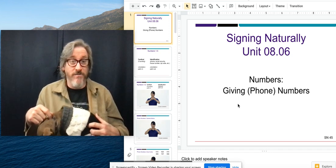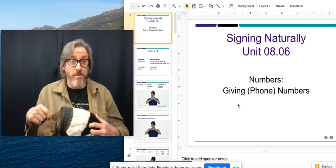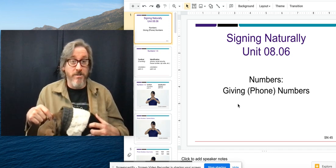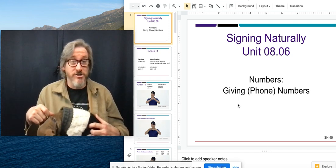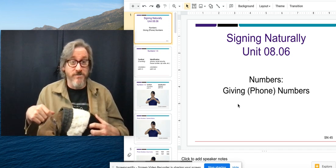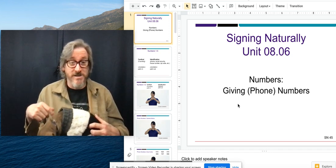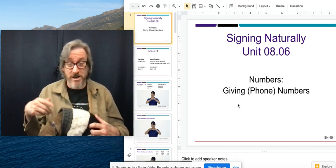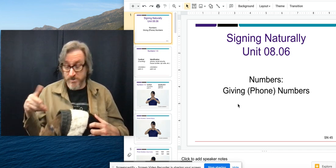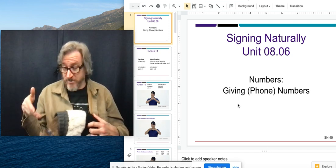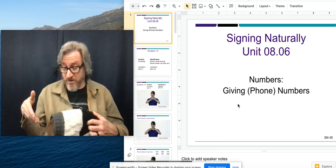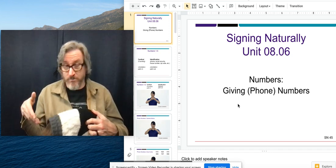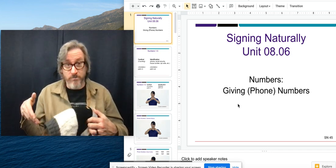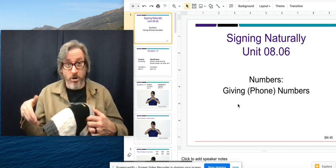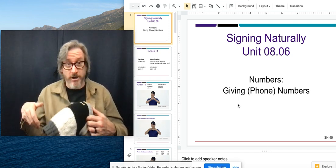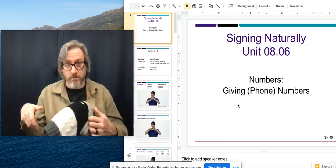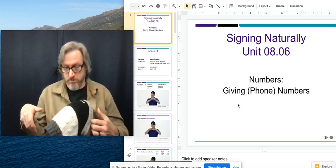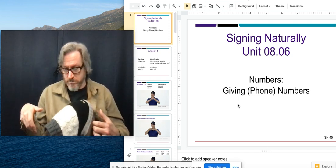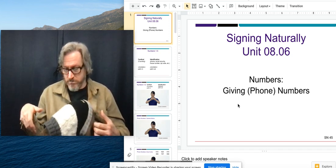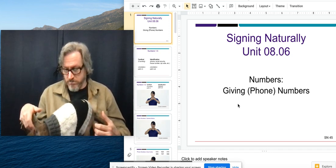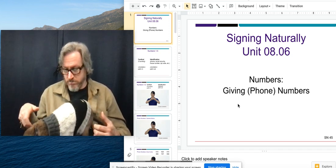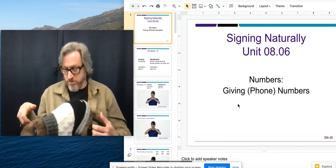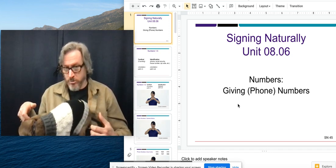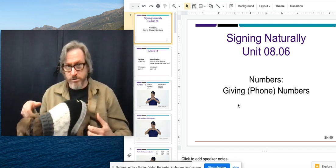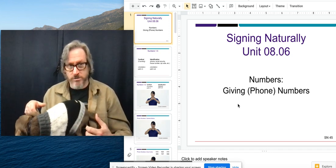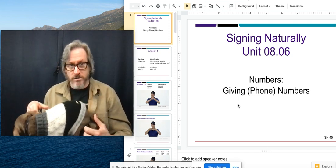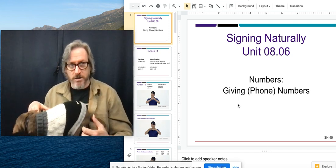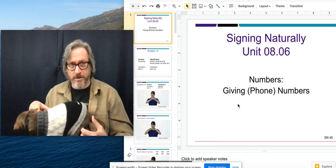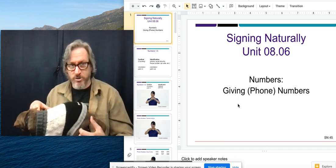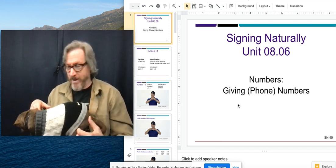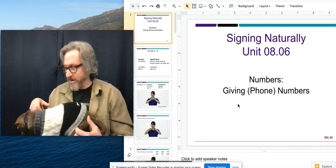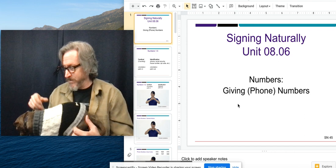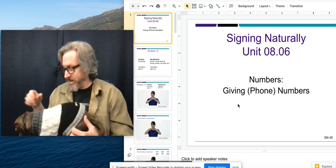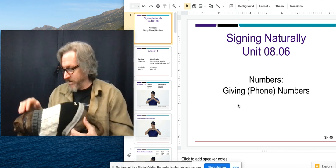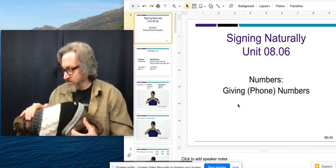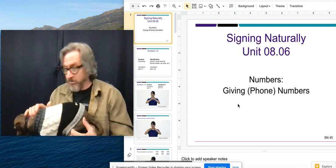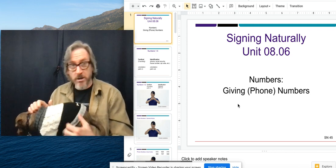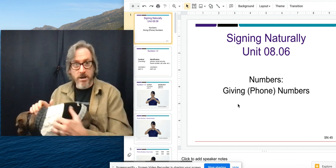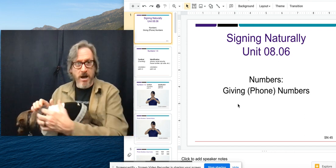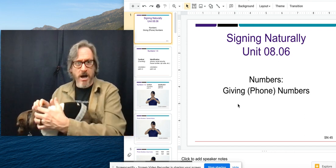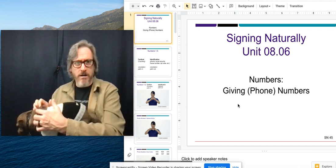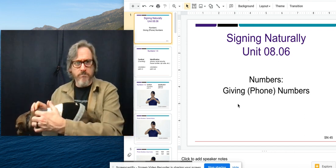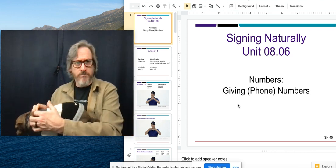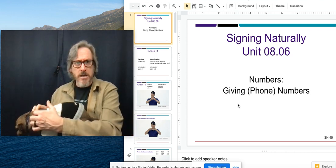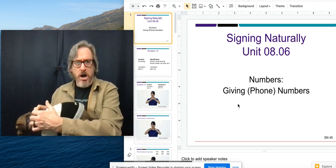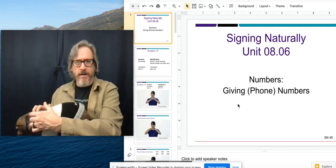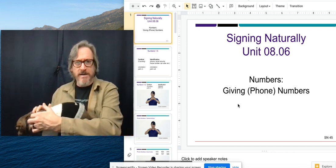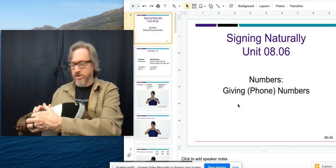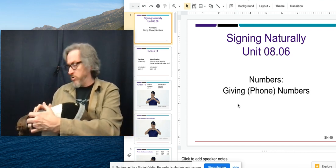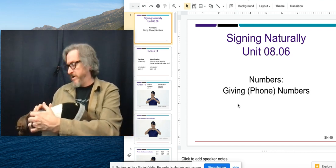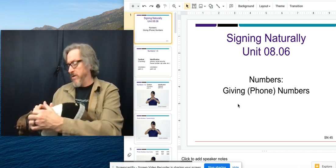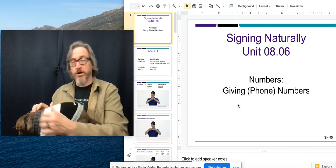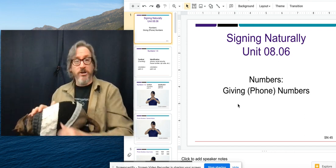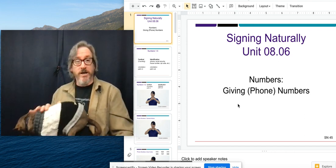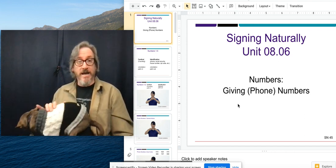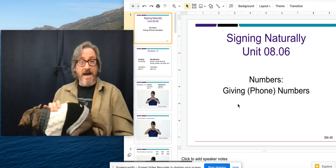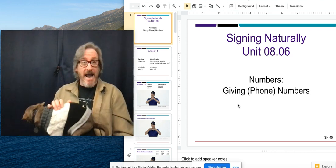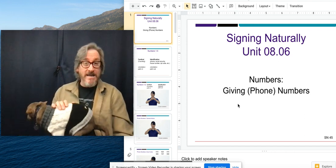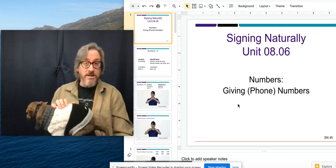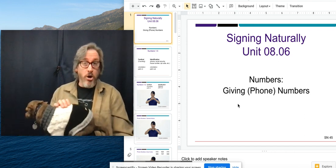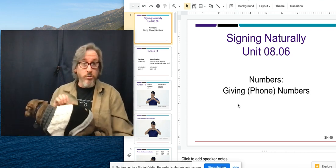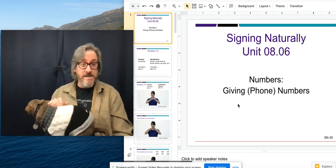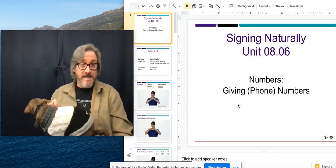Okay, so we have a public service announcement from who's about to abandon me, I think. All right, so now we're going to be looking